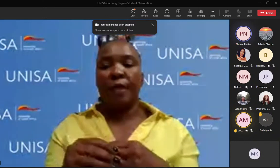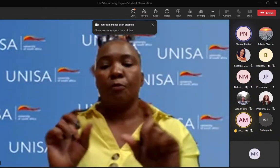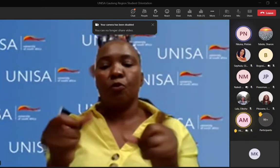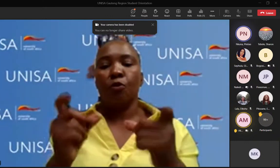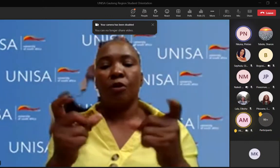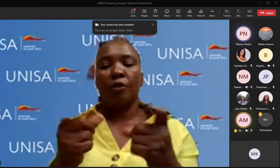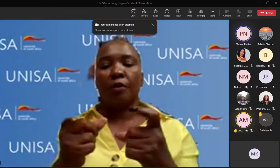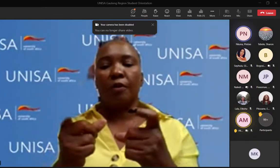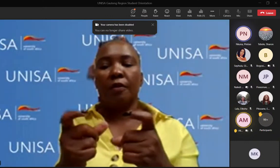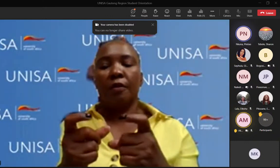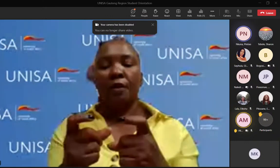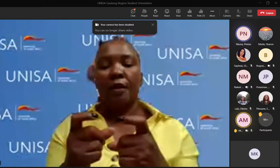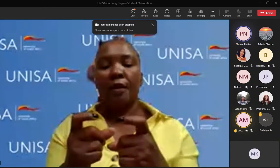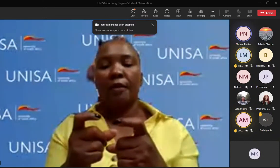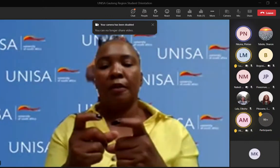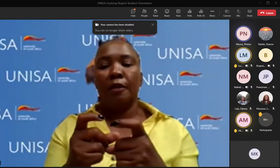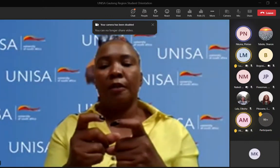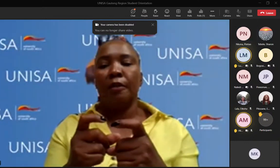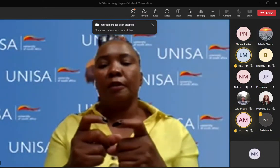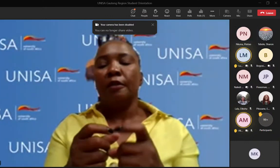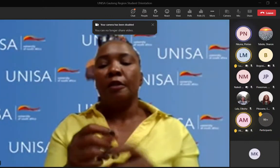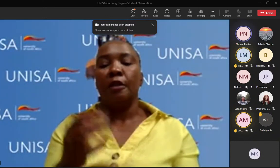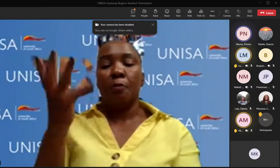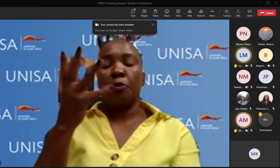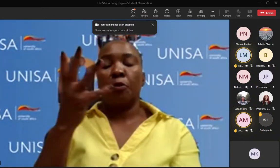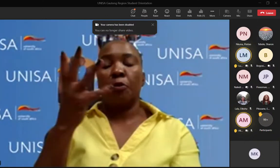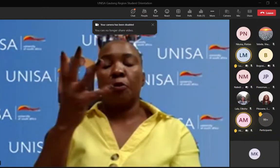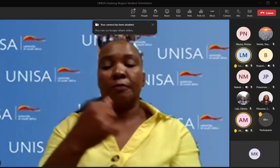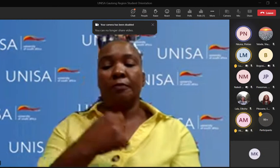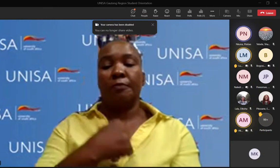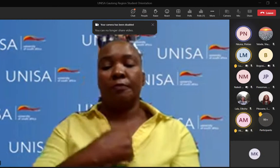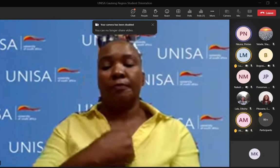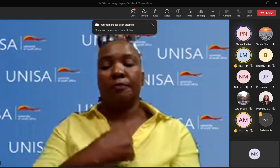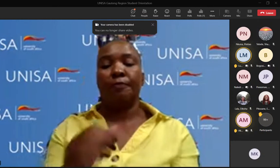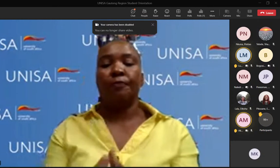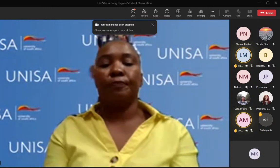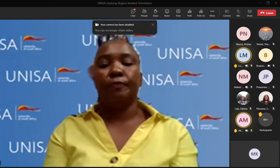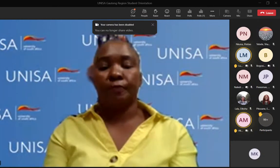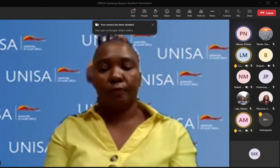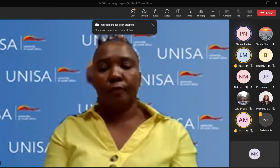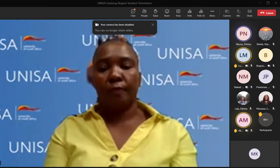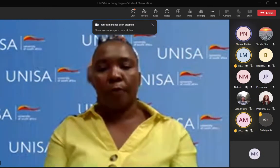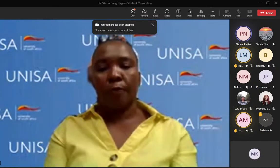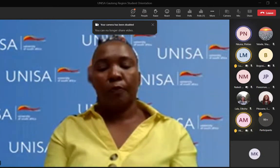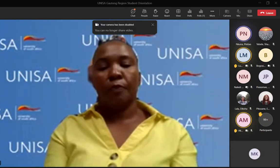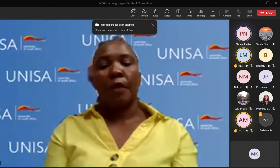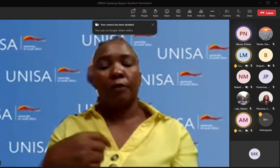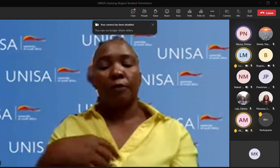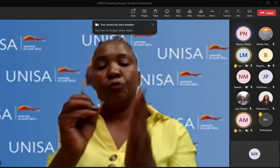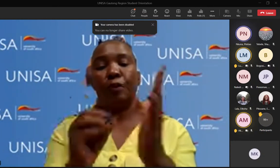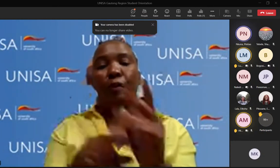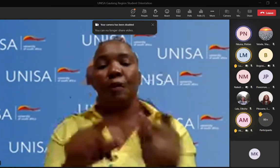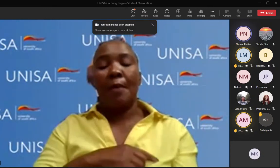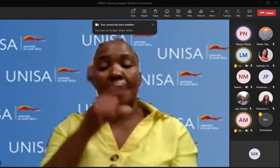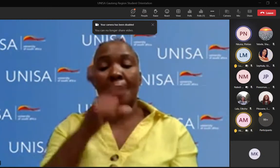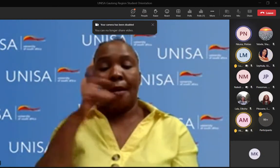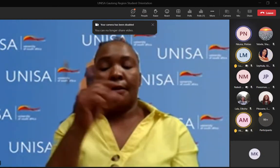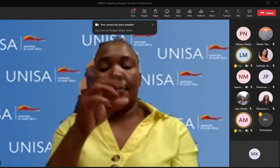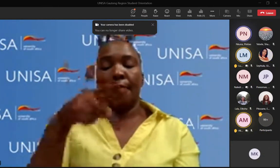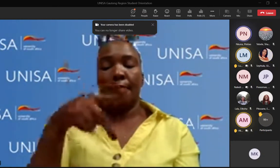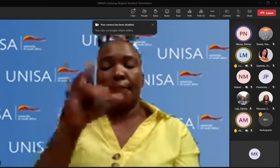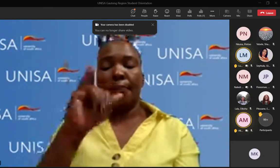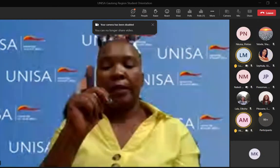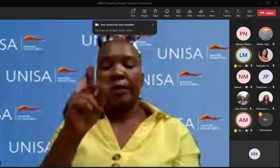quickly upload my presentation um okay as mentioned my name